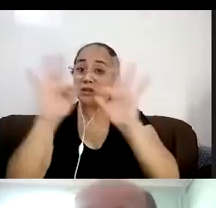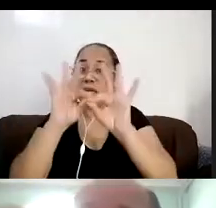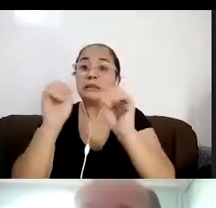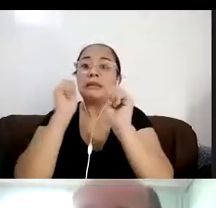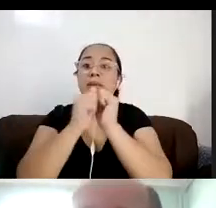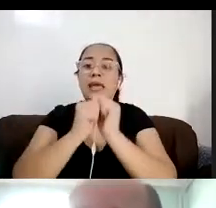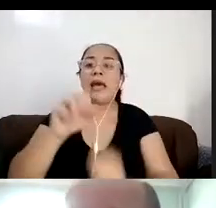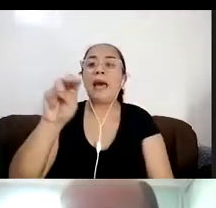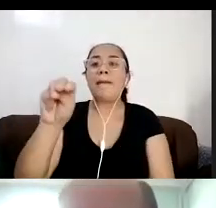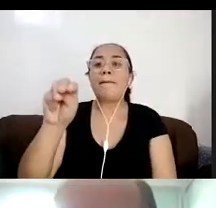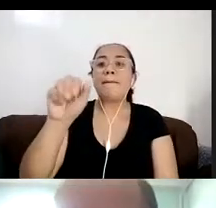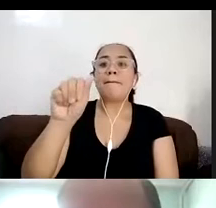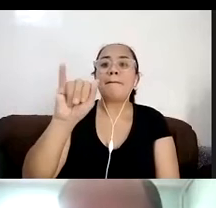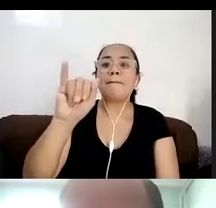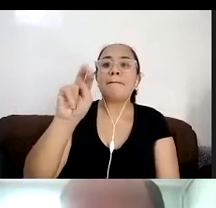M-A-I-N.